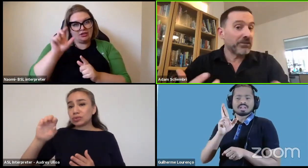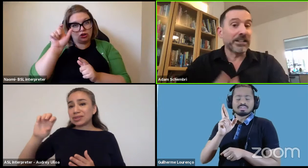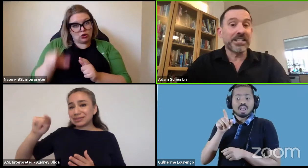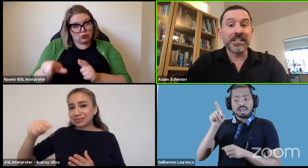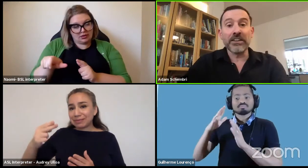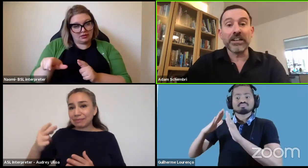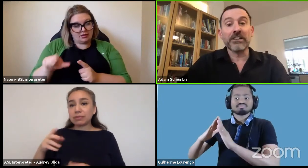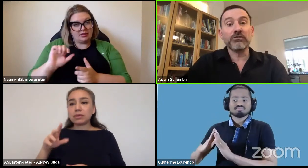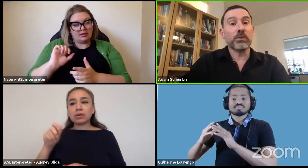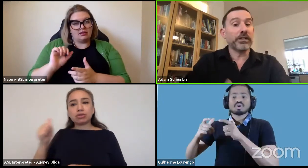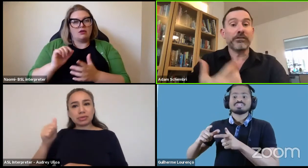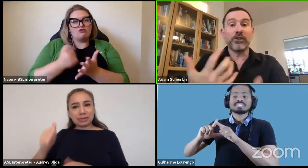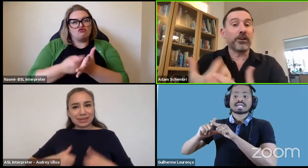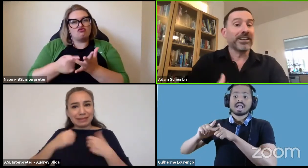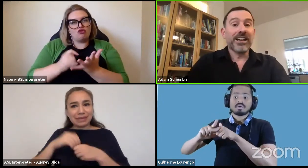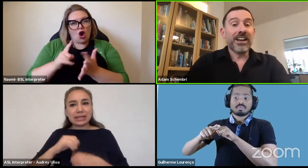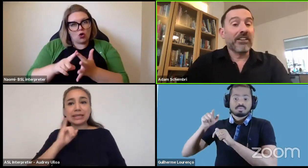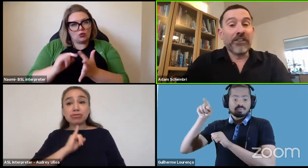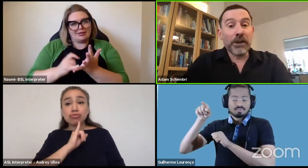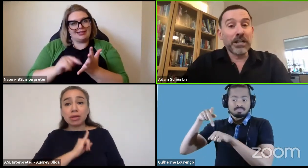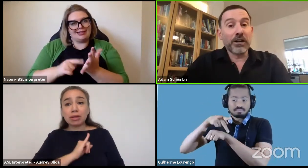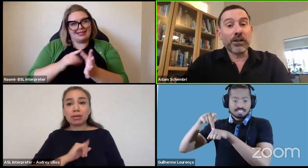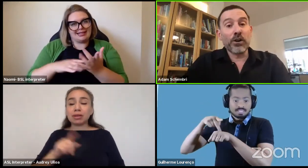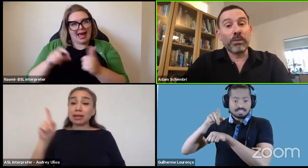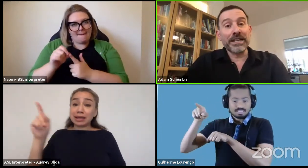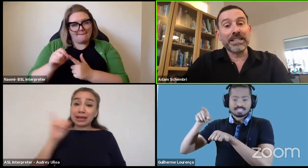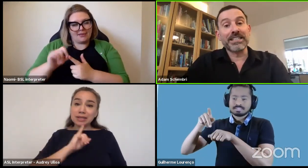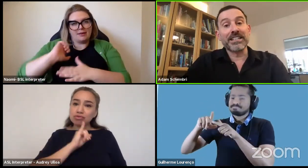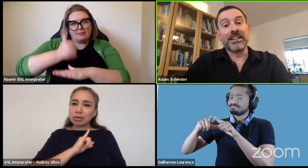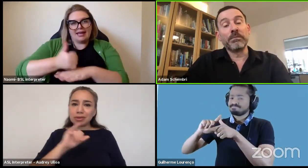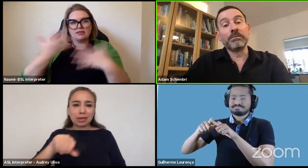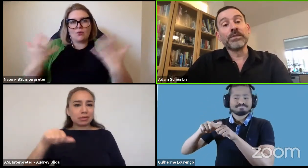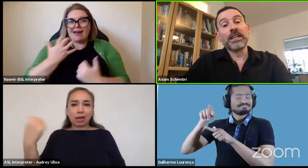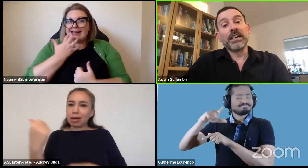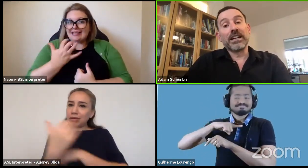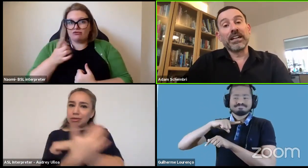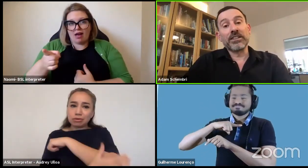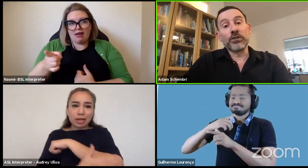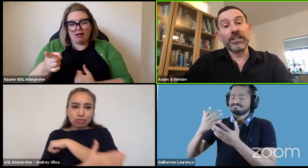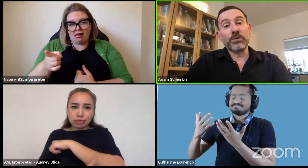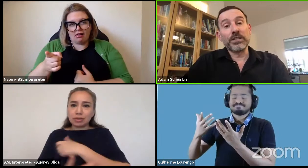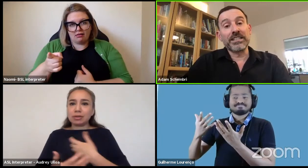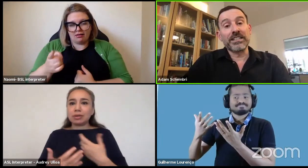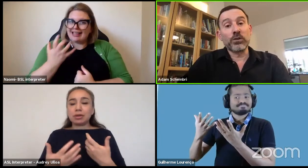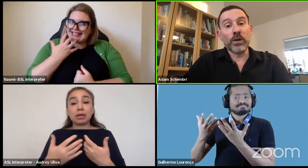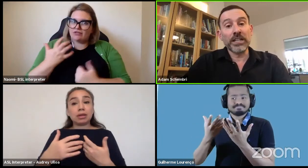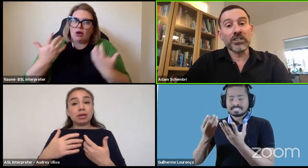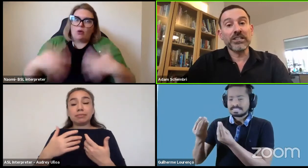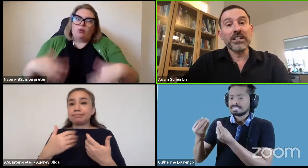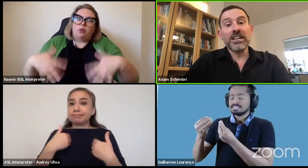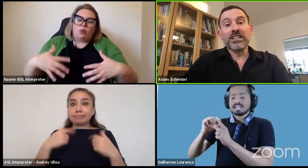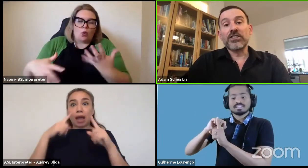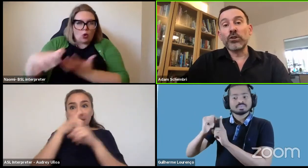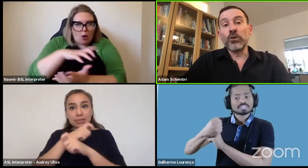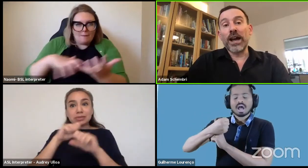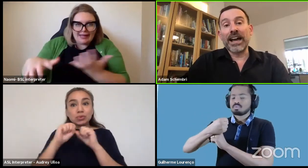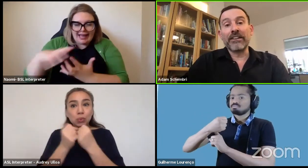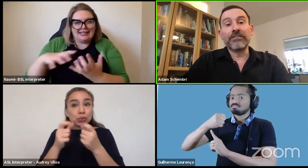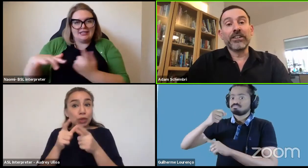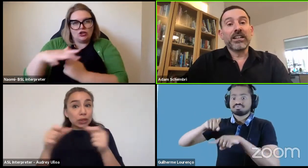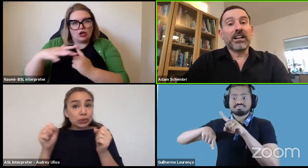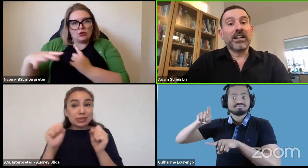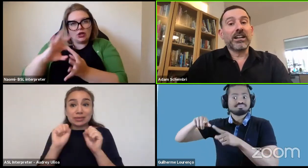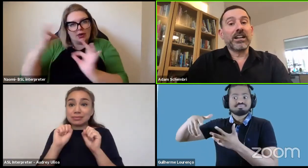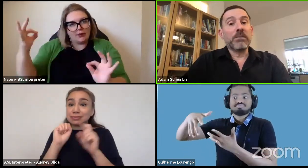and Israel is another country where you've got a very complex sociolinguistic situation. So you